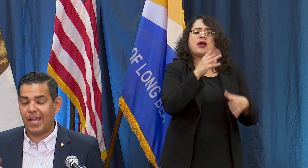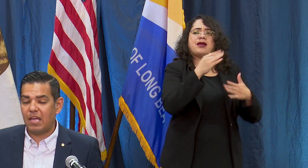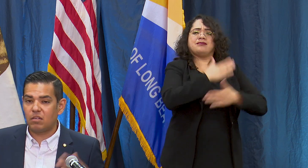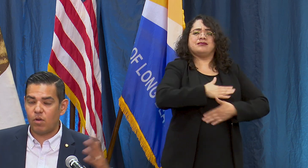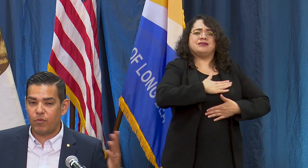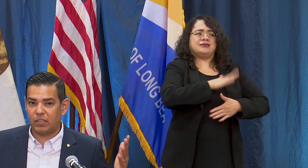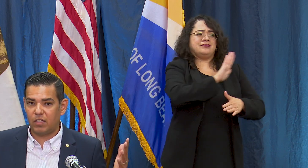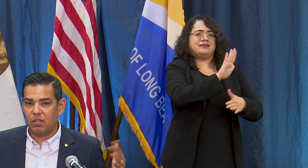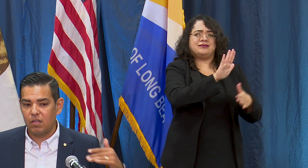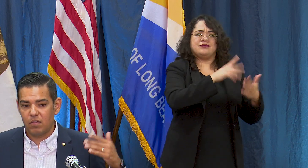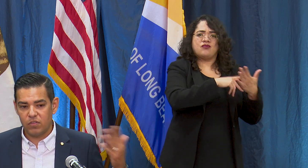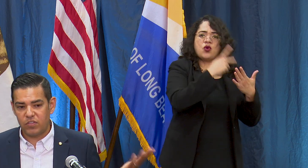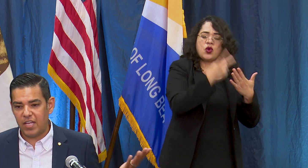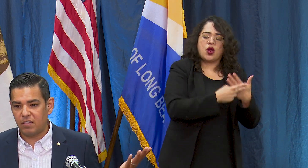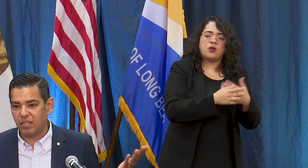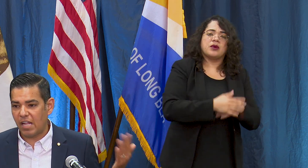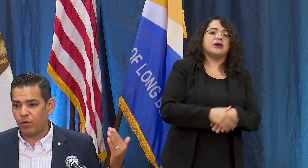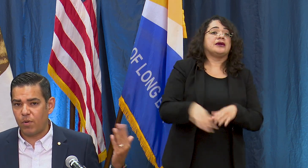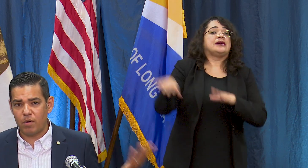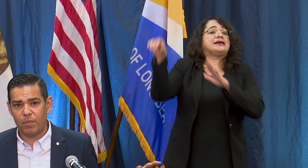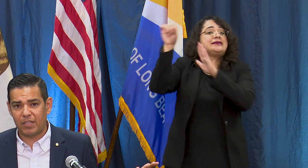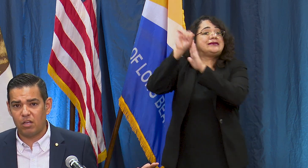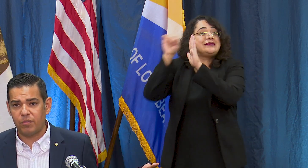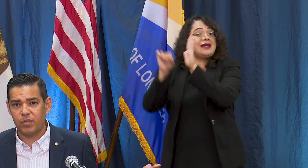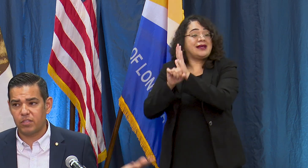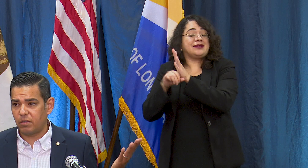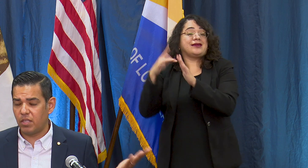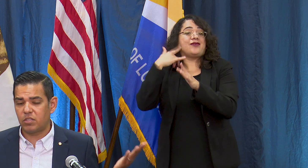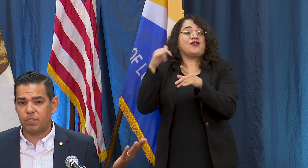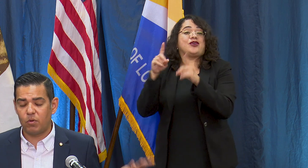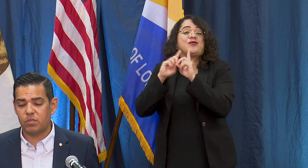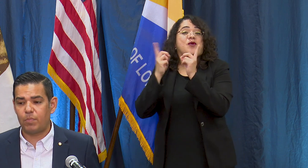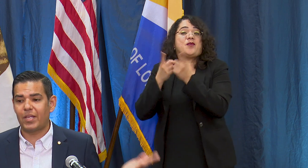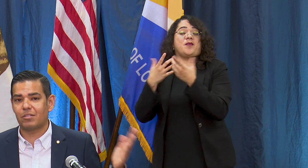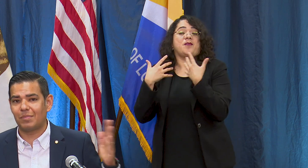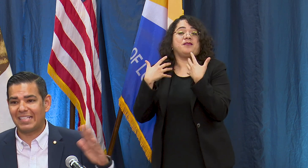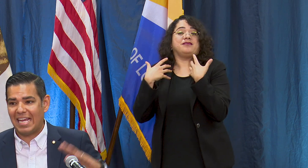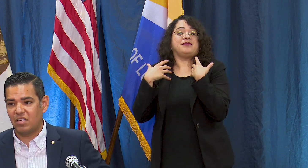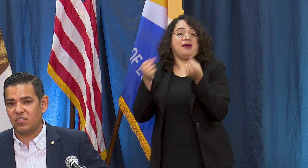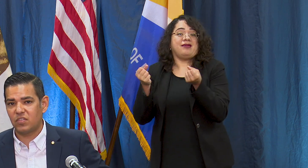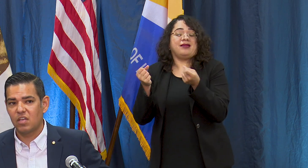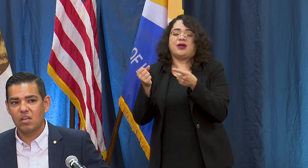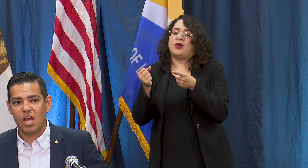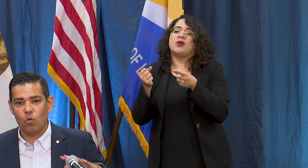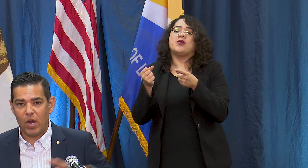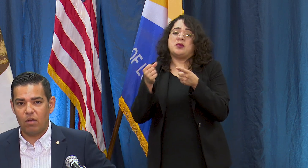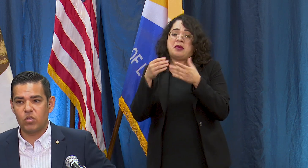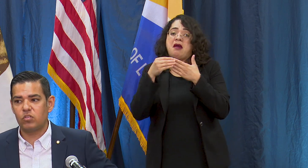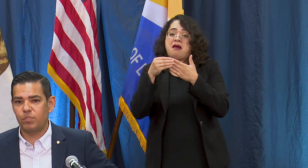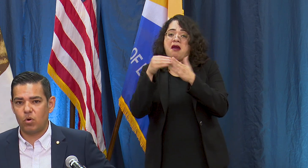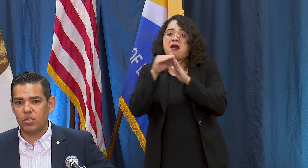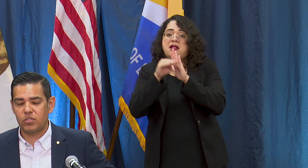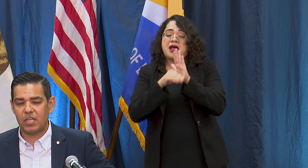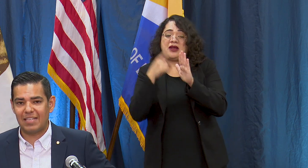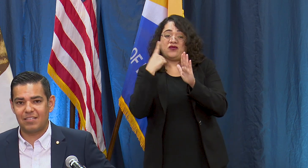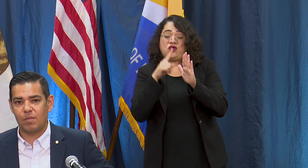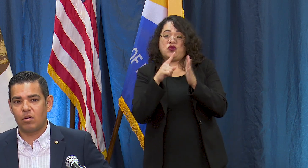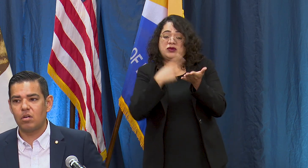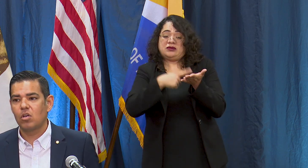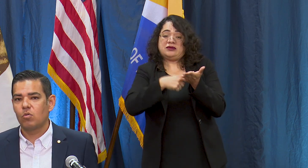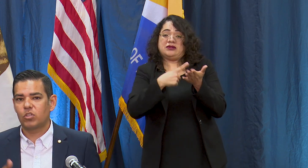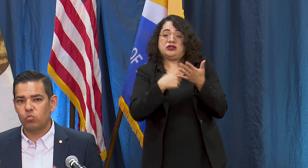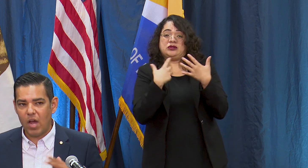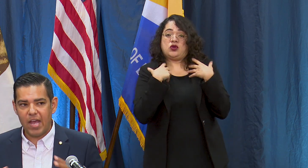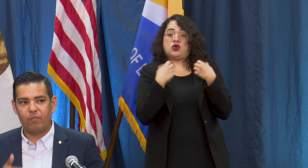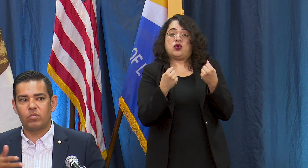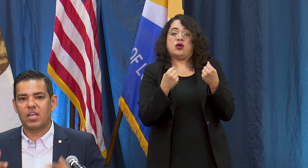team and quite frankly, the state, the California Department of Public Health is supposed to be putting out some guidance around youth sports and